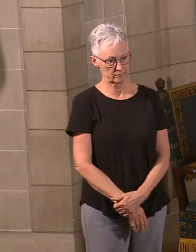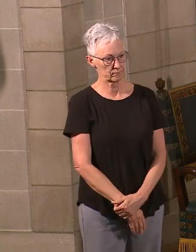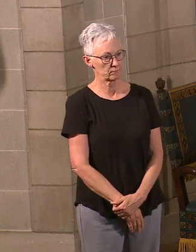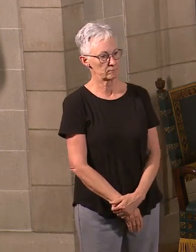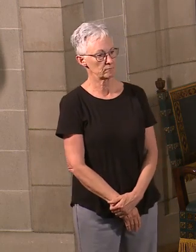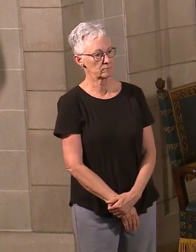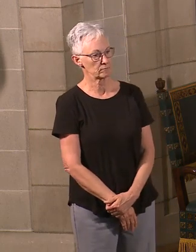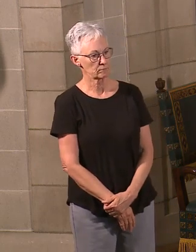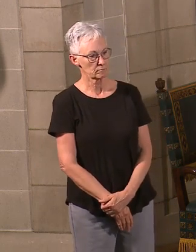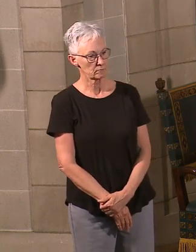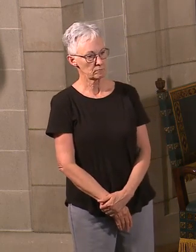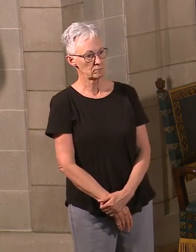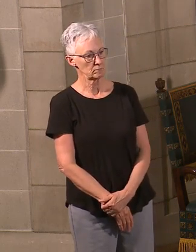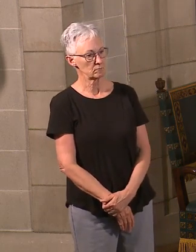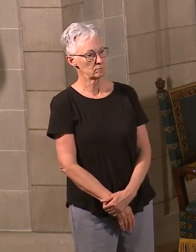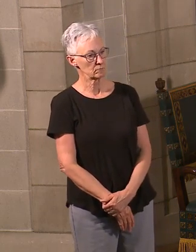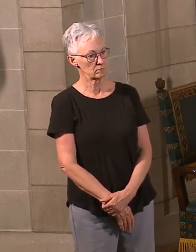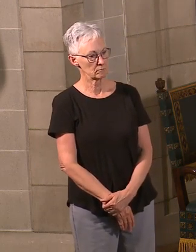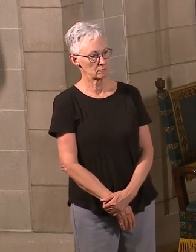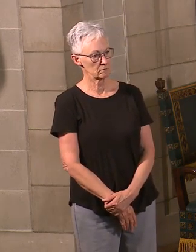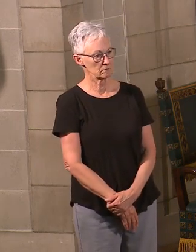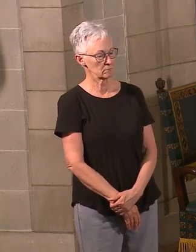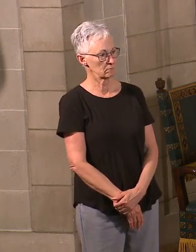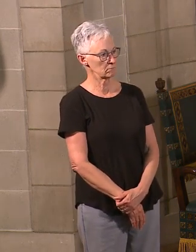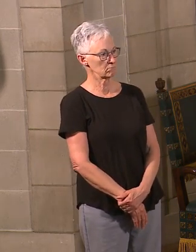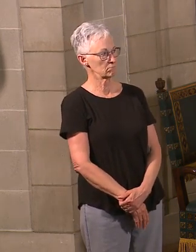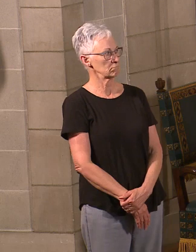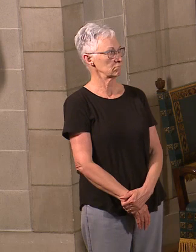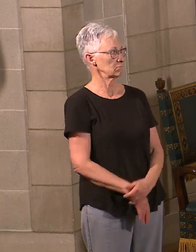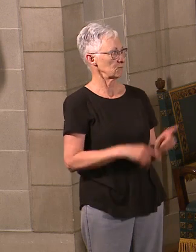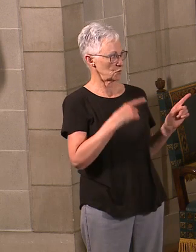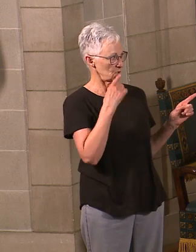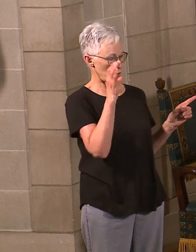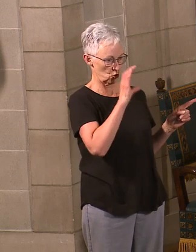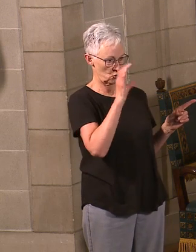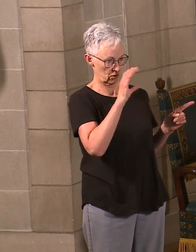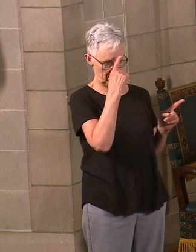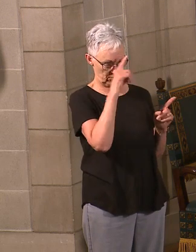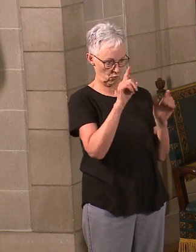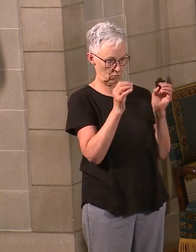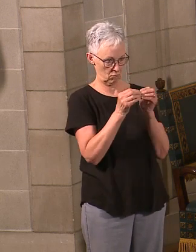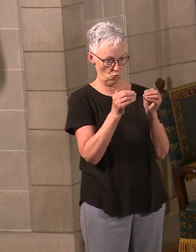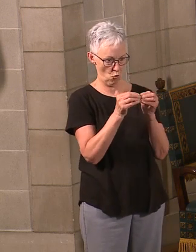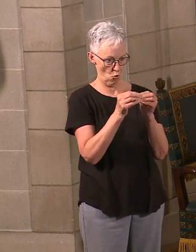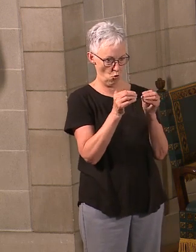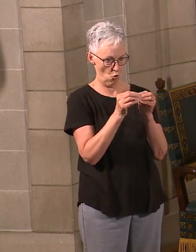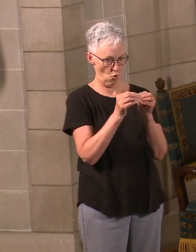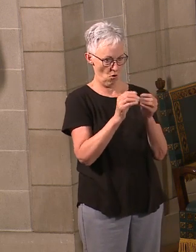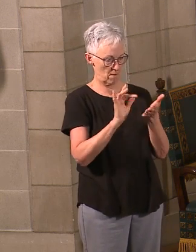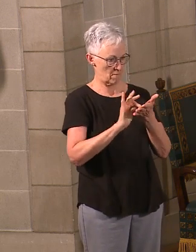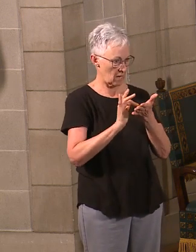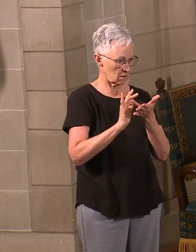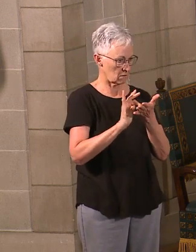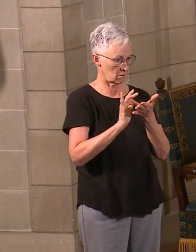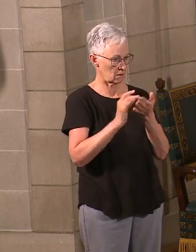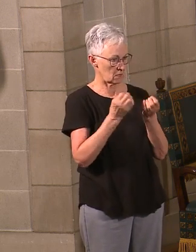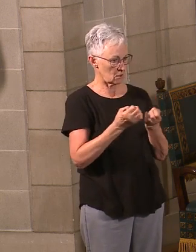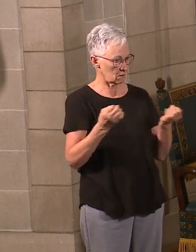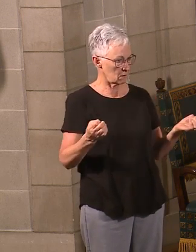So you said you're still looking for more personal protective equipment. We're still looking for more PPE, yes.